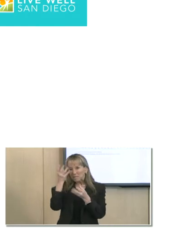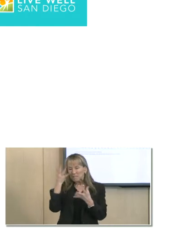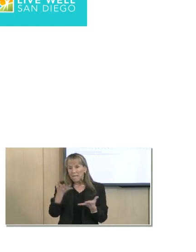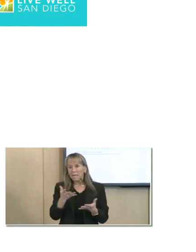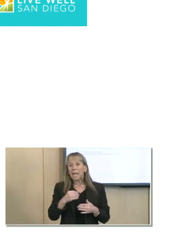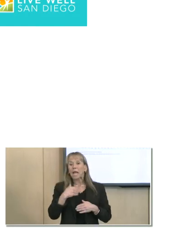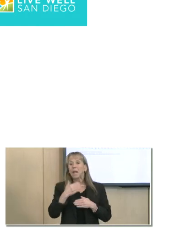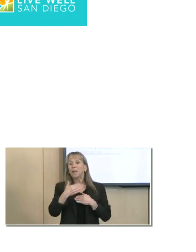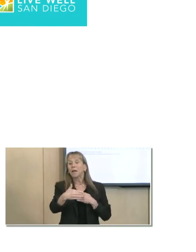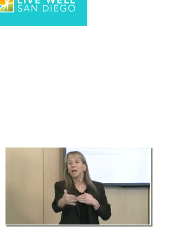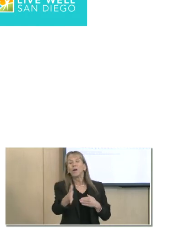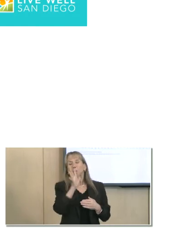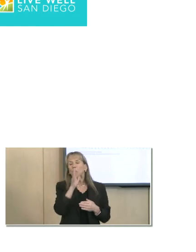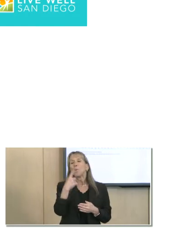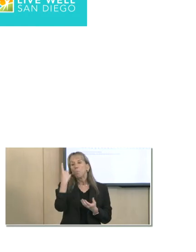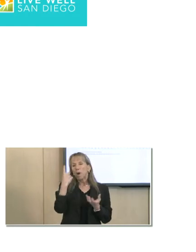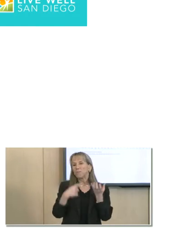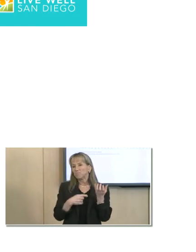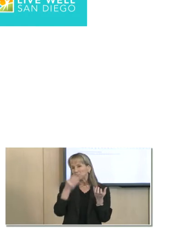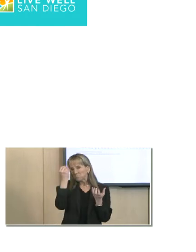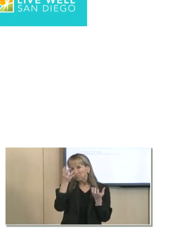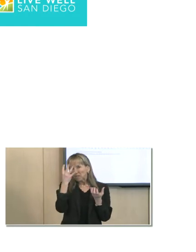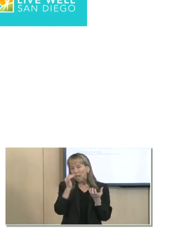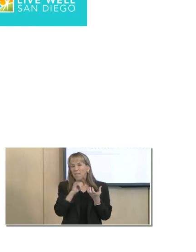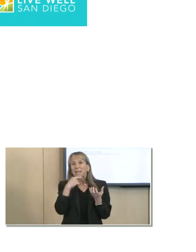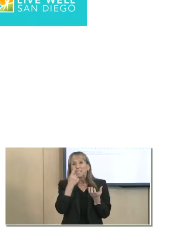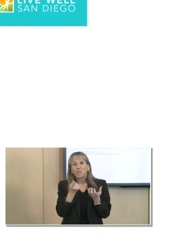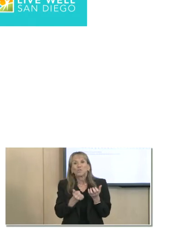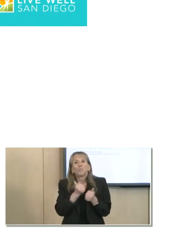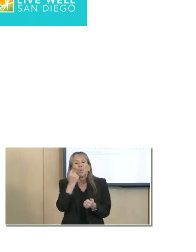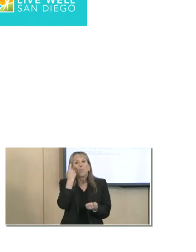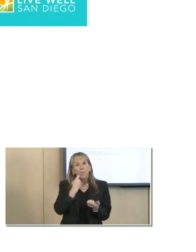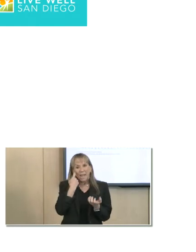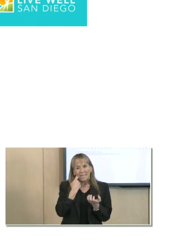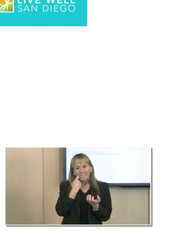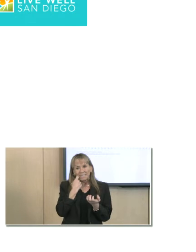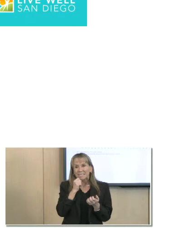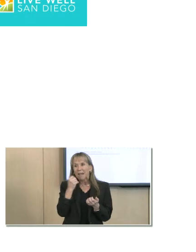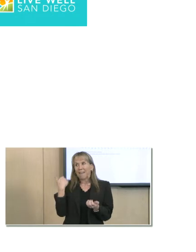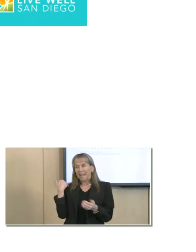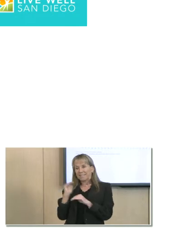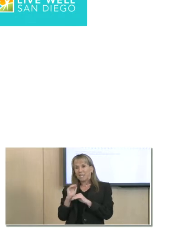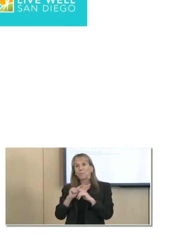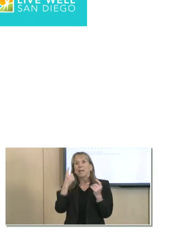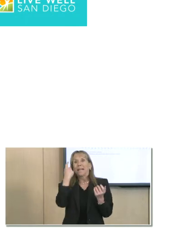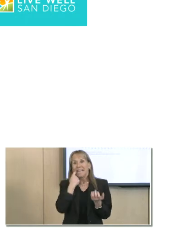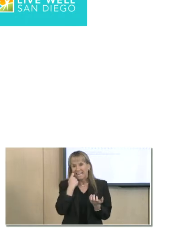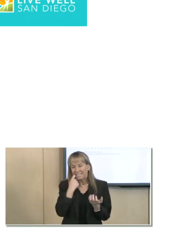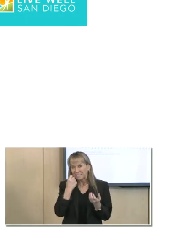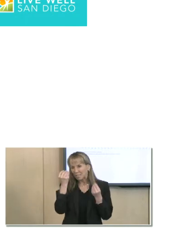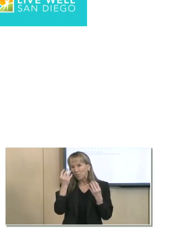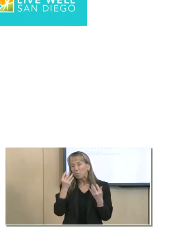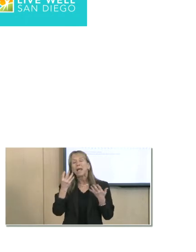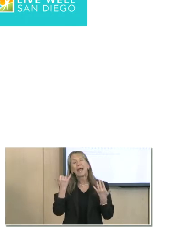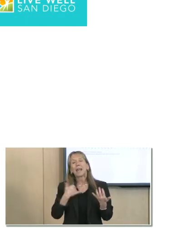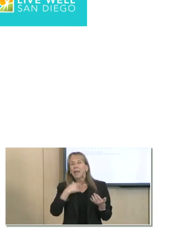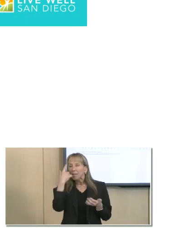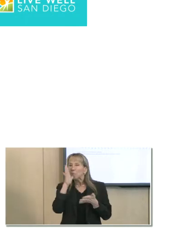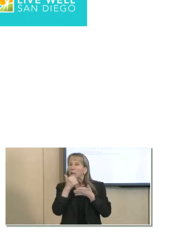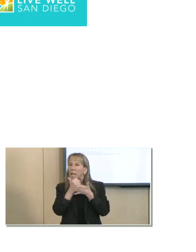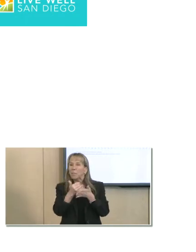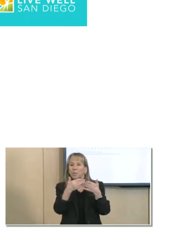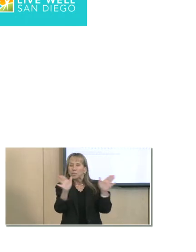we will have one set of data that will represent the latest information that we have at this time. I think that this will help not only better inform the